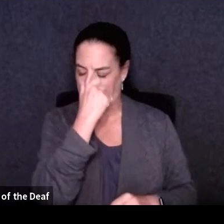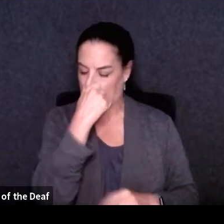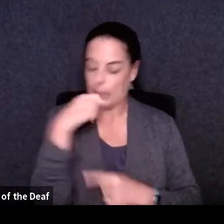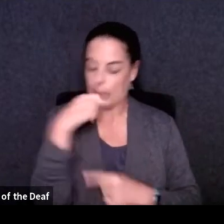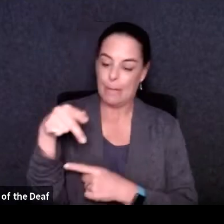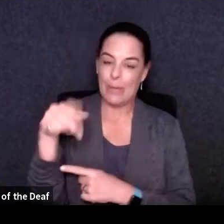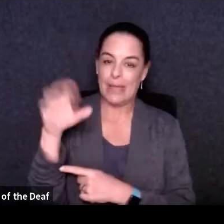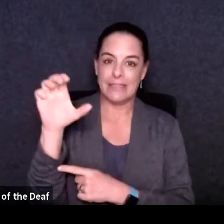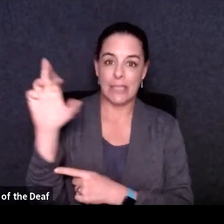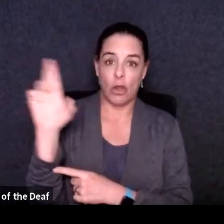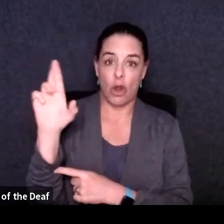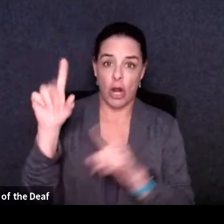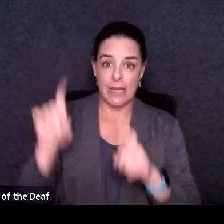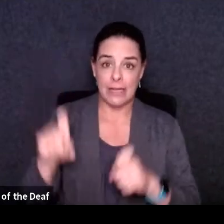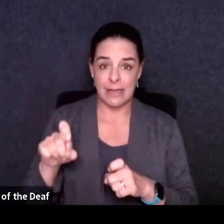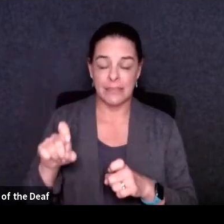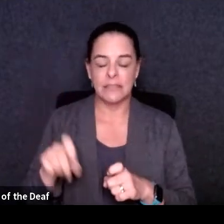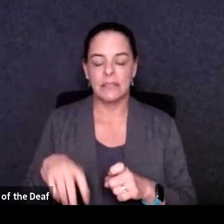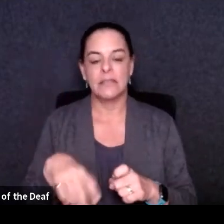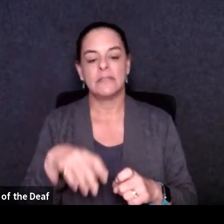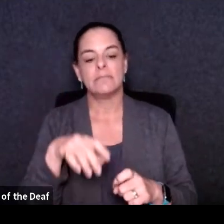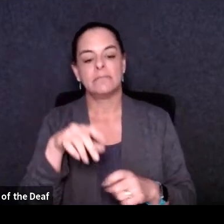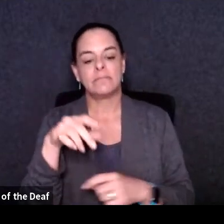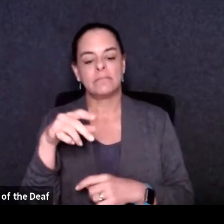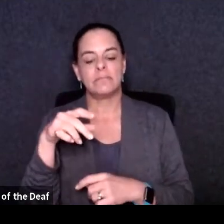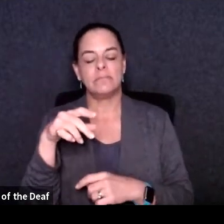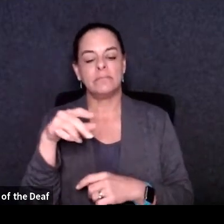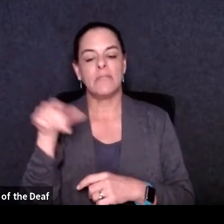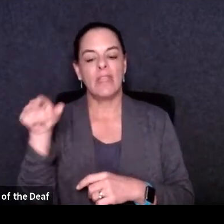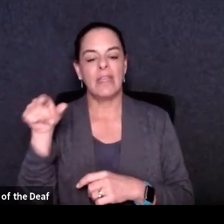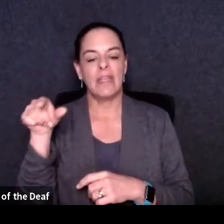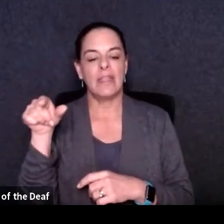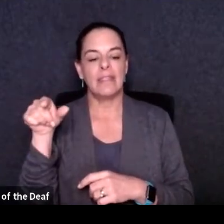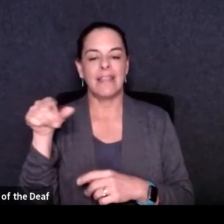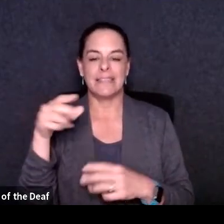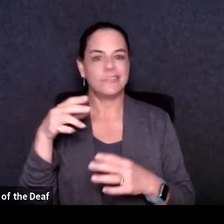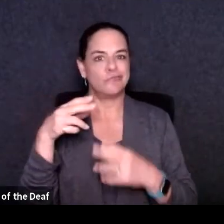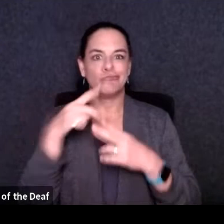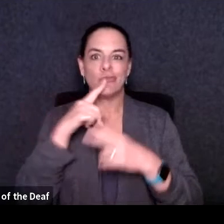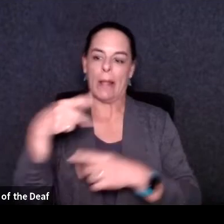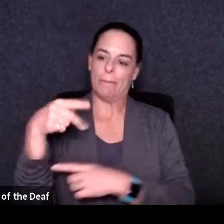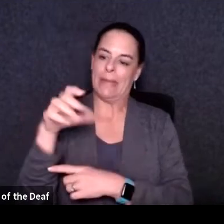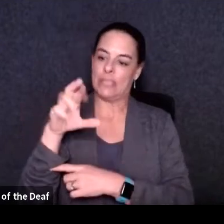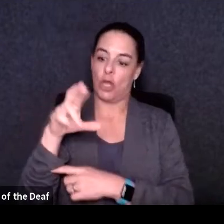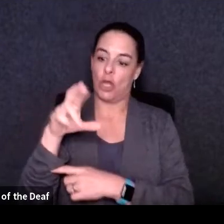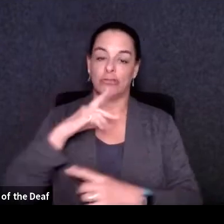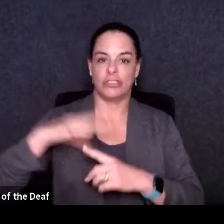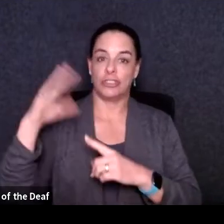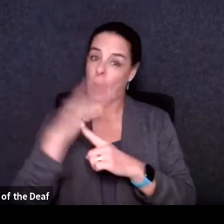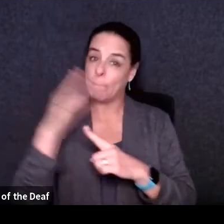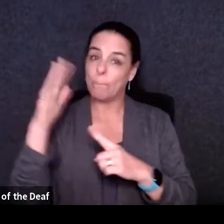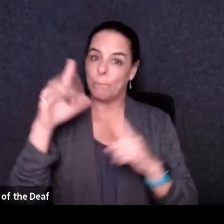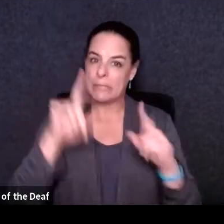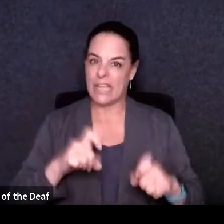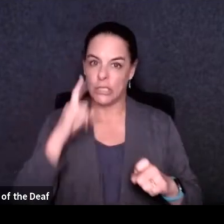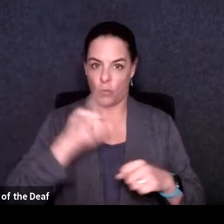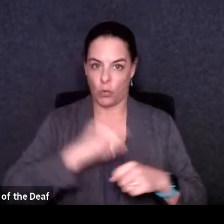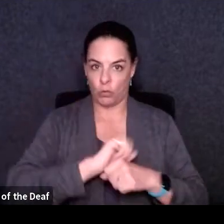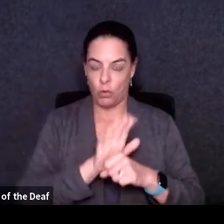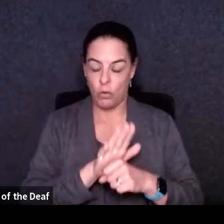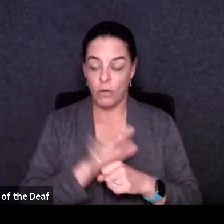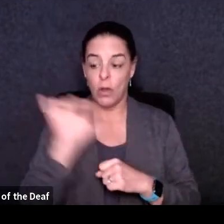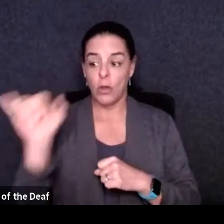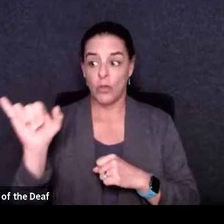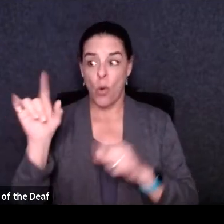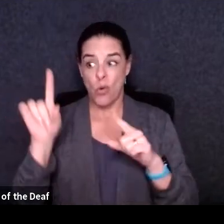test, which stands for polymerase chain reaction, is known as the gold standard for COVID-19 tests. These tests are used